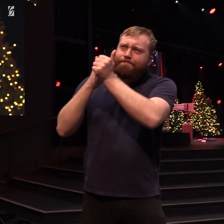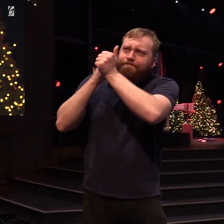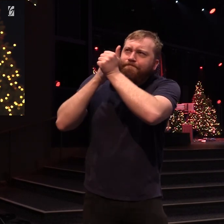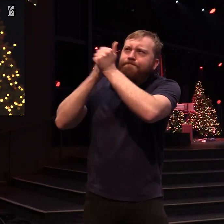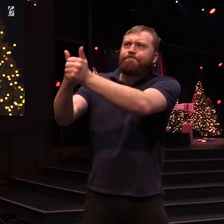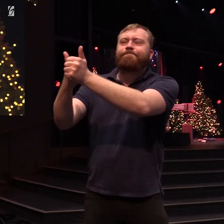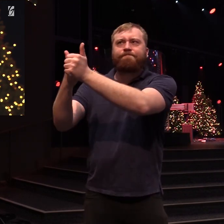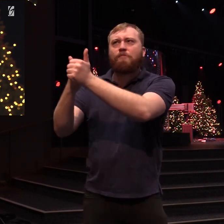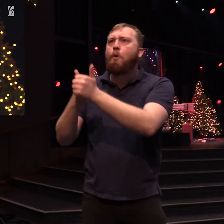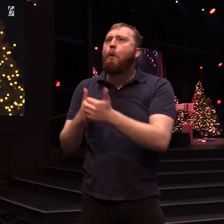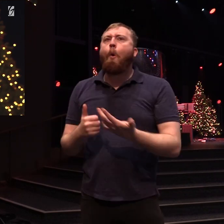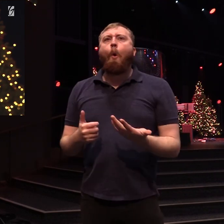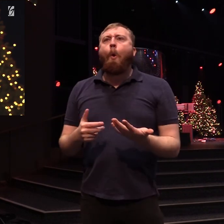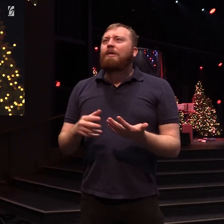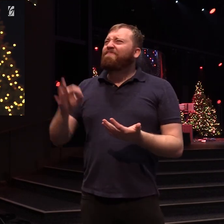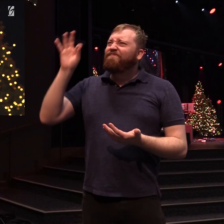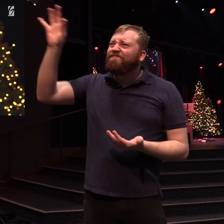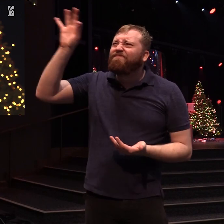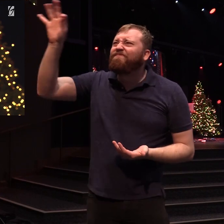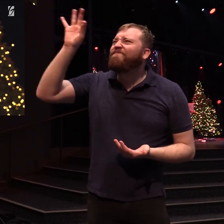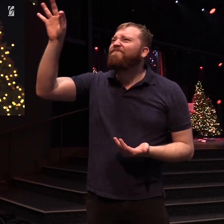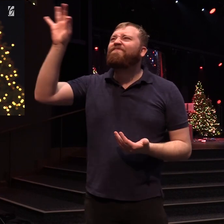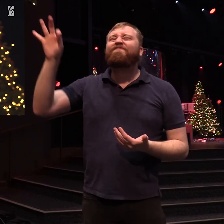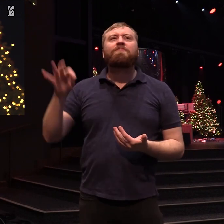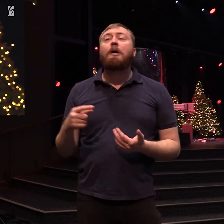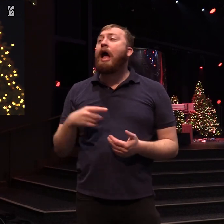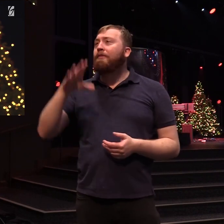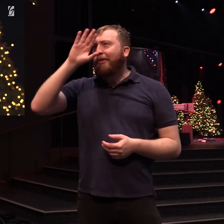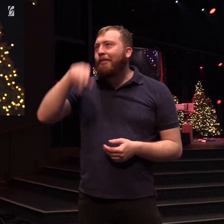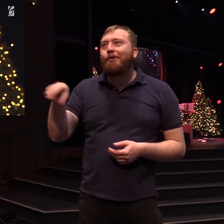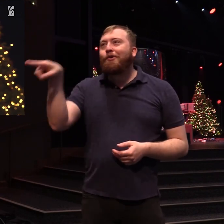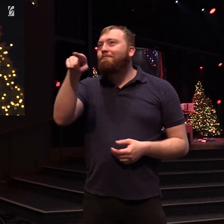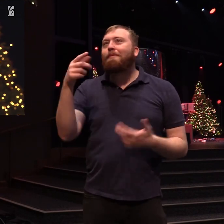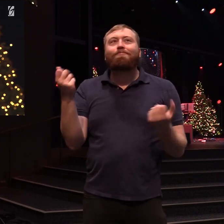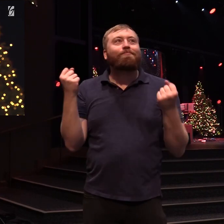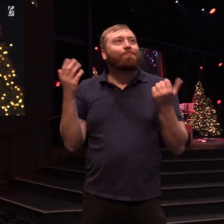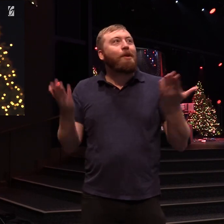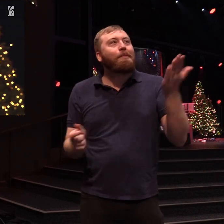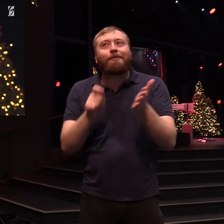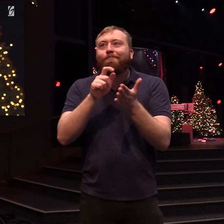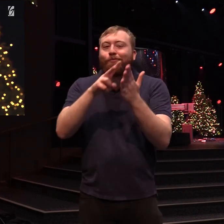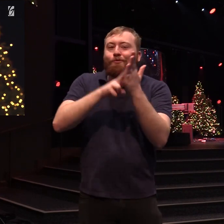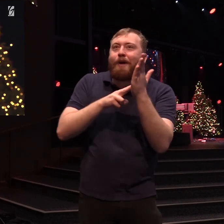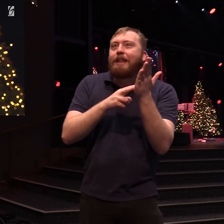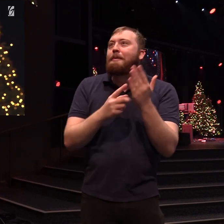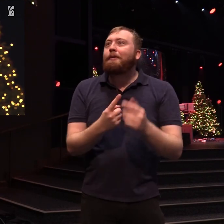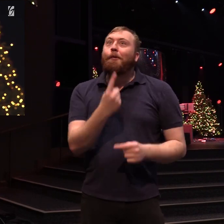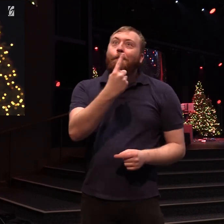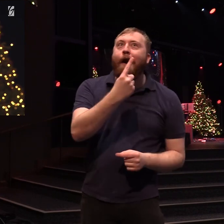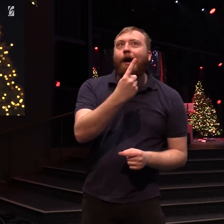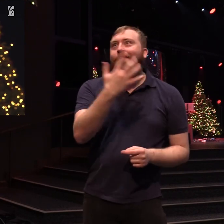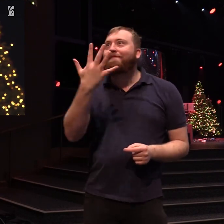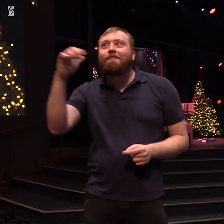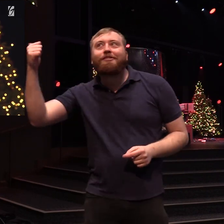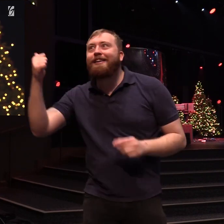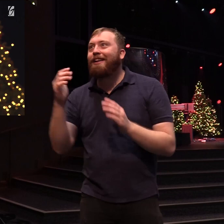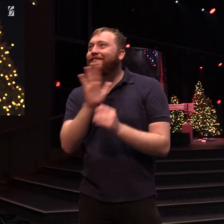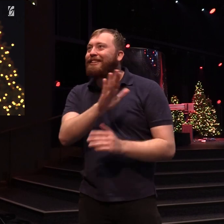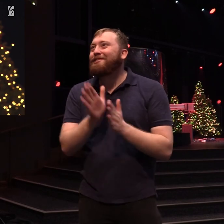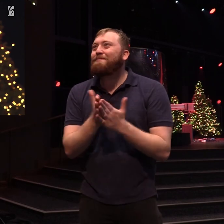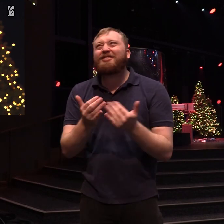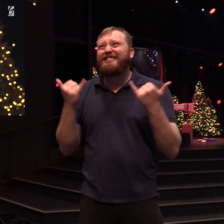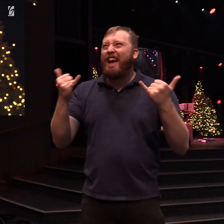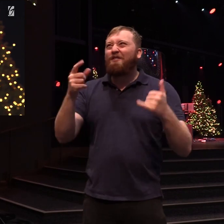a pastor. I know you've probably read 1 or 5 or 10 of his books. So will you please, even at home, give a great